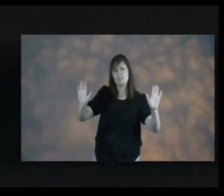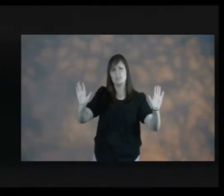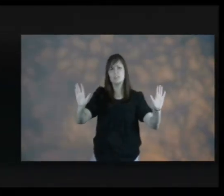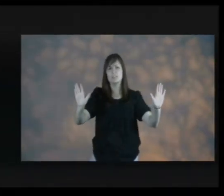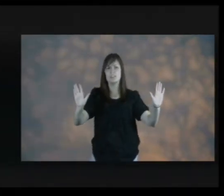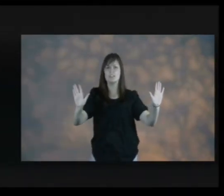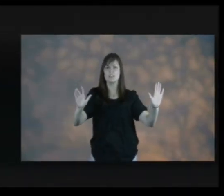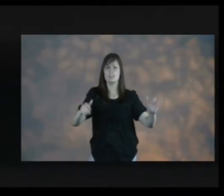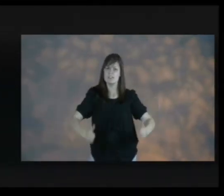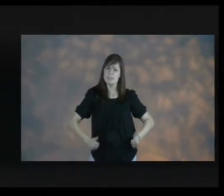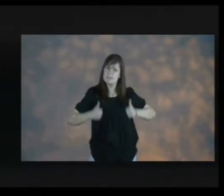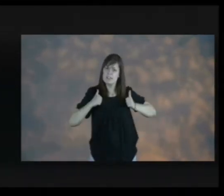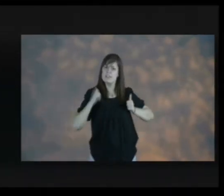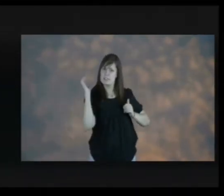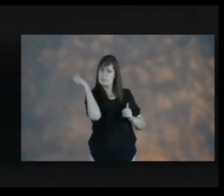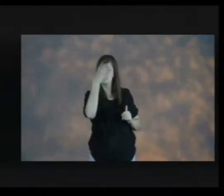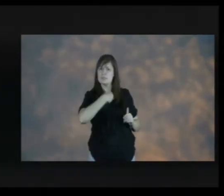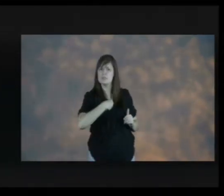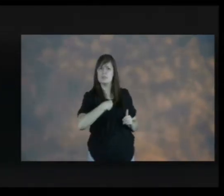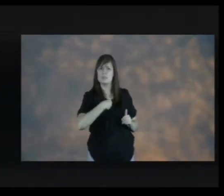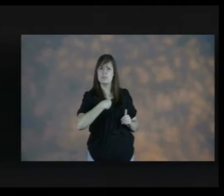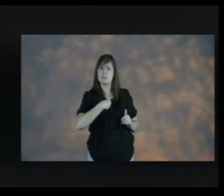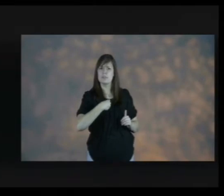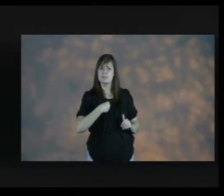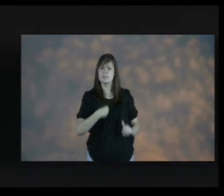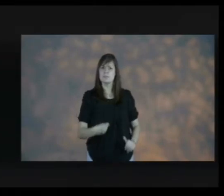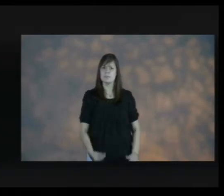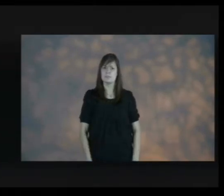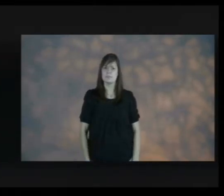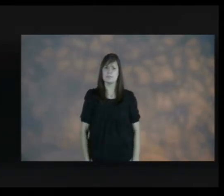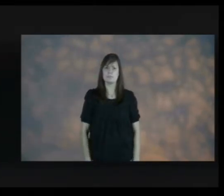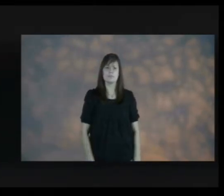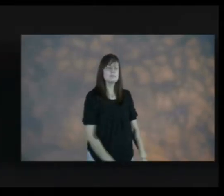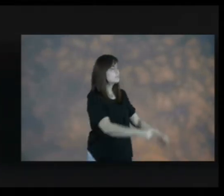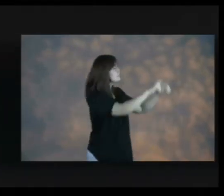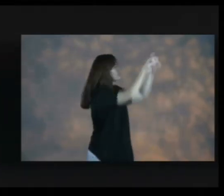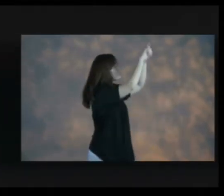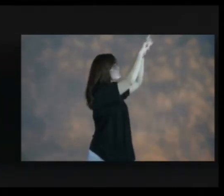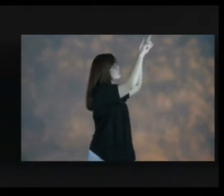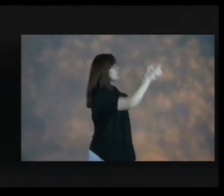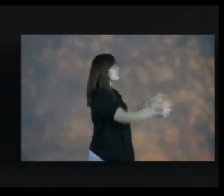This poem has a lot of really deep meaning, which we won't get into today, but.